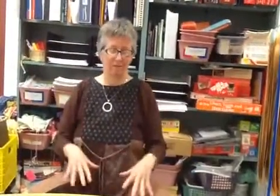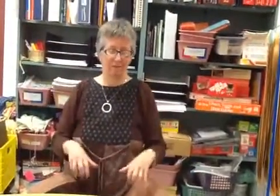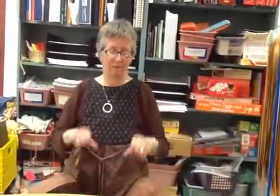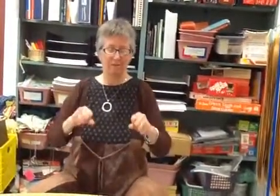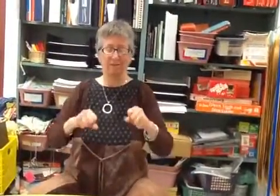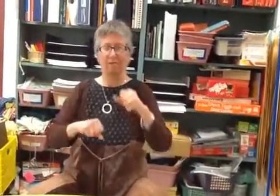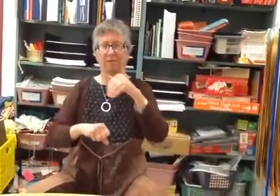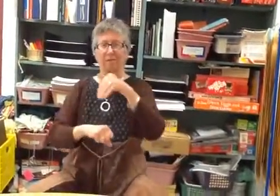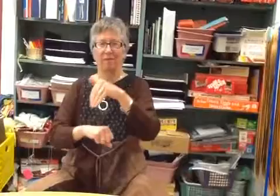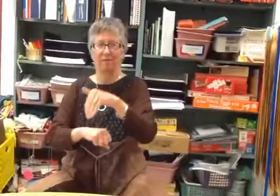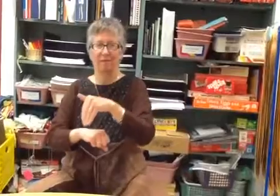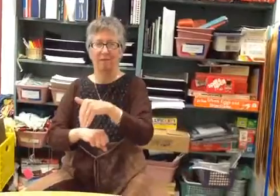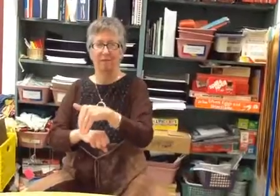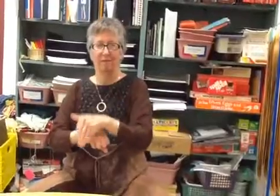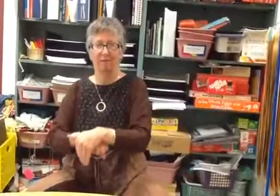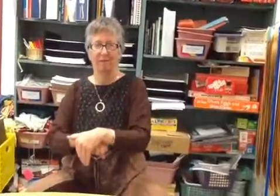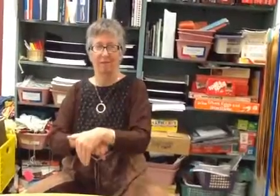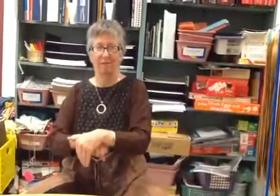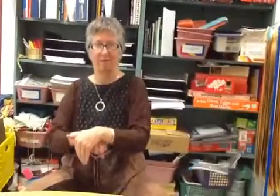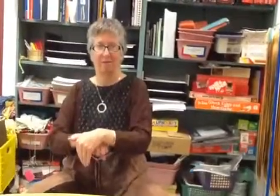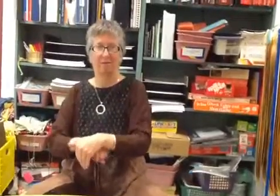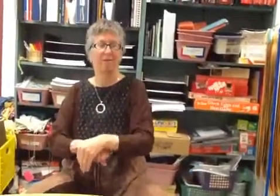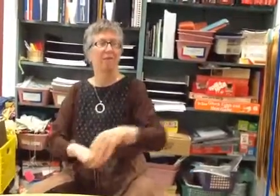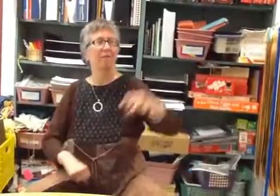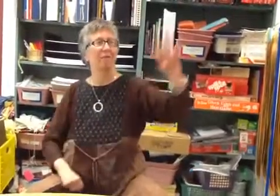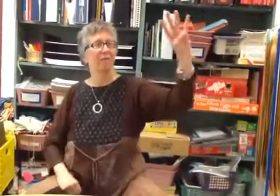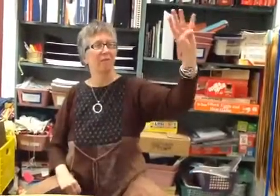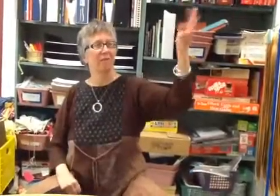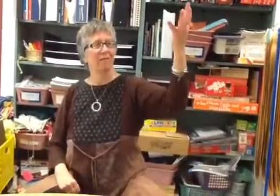night like the 4th of July.